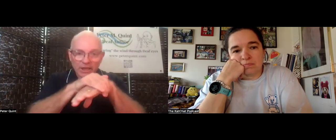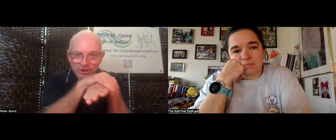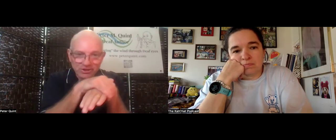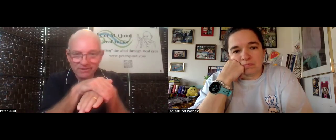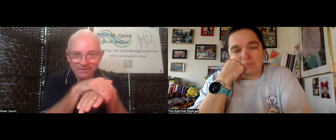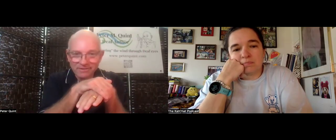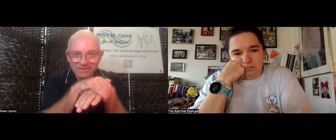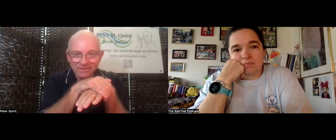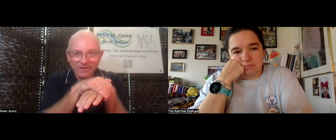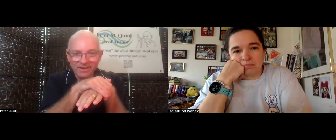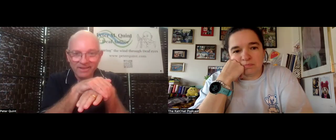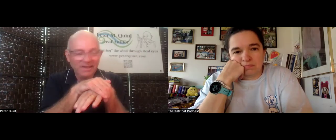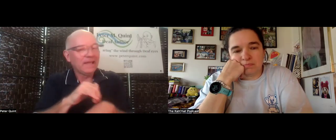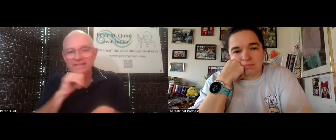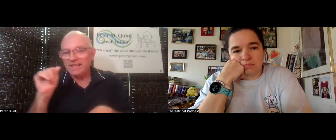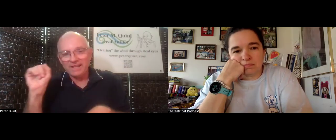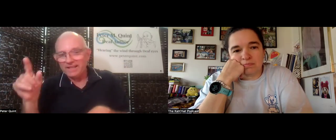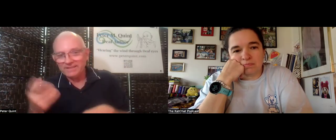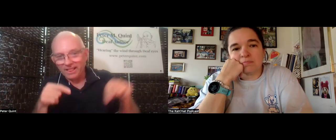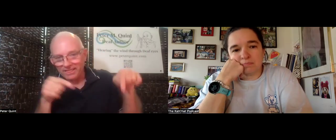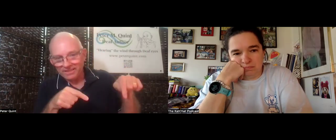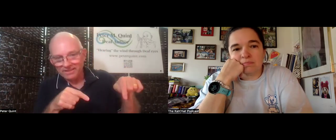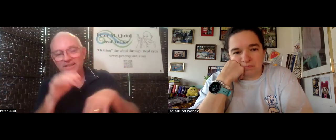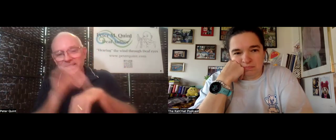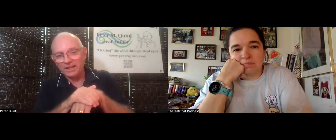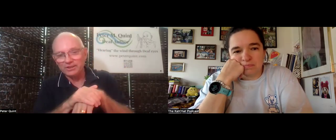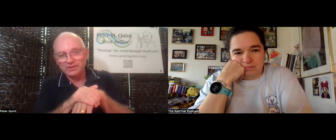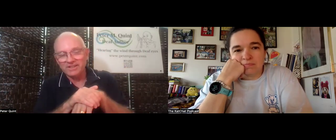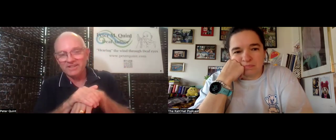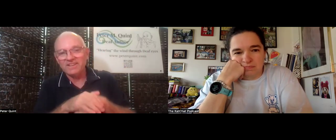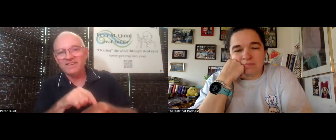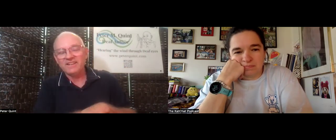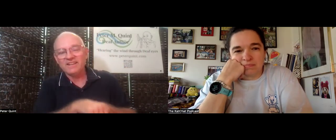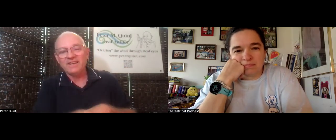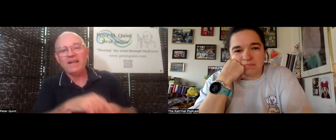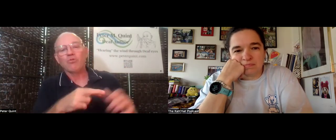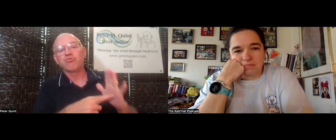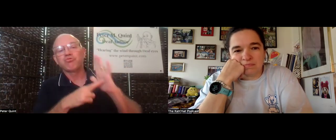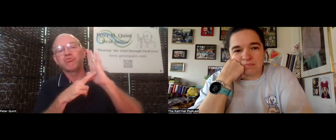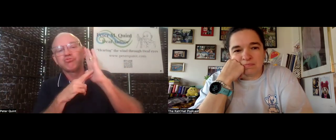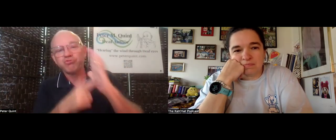is English. Okay? It's not SL. It's English.